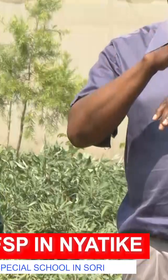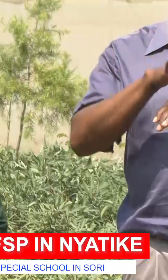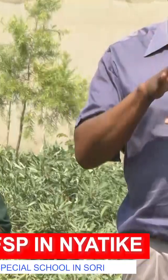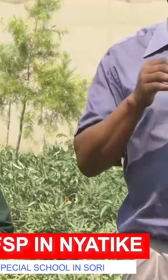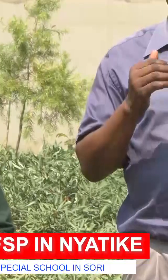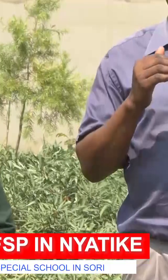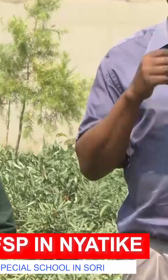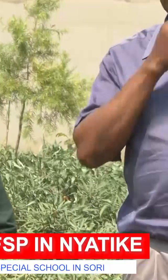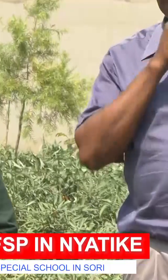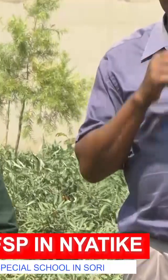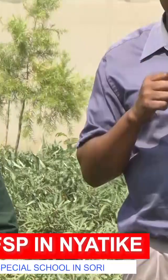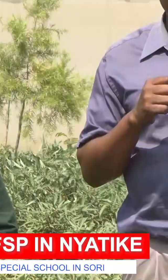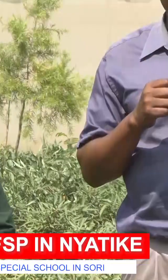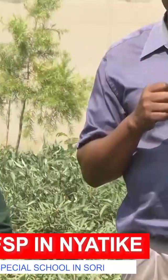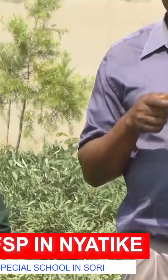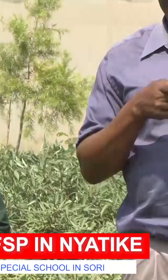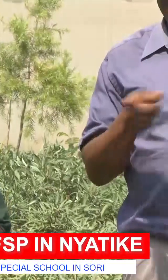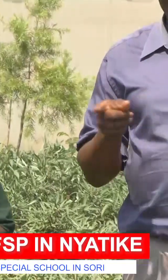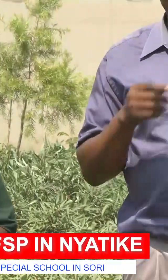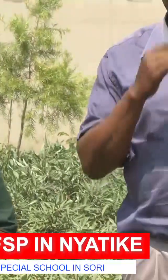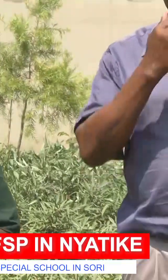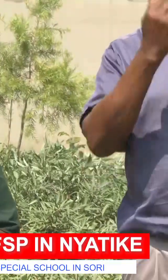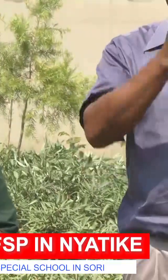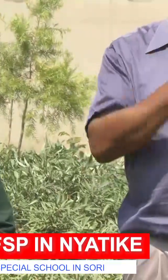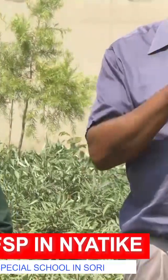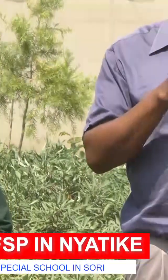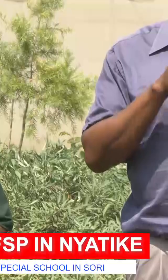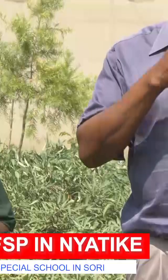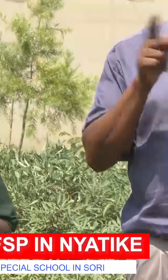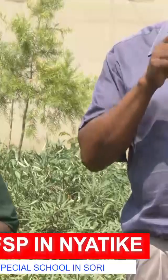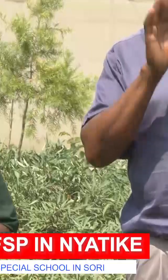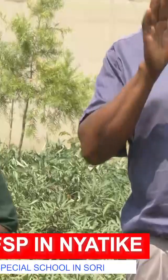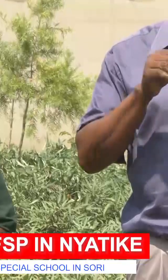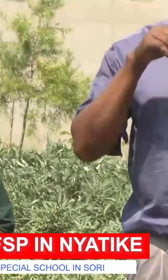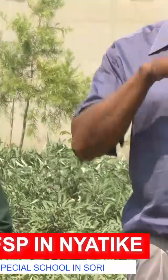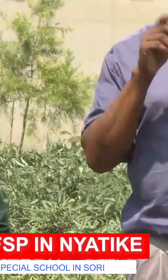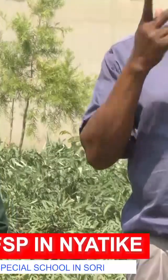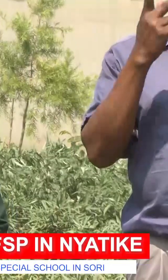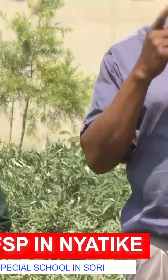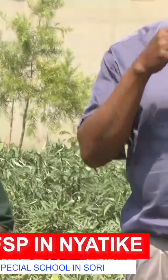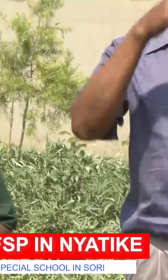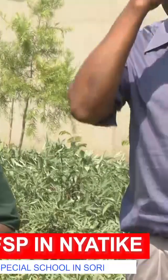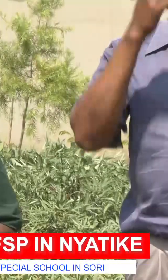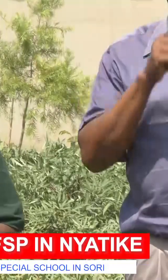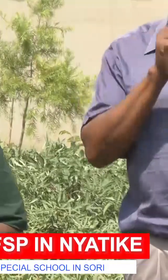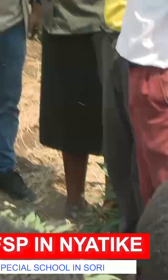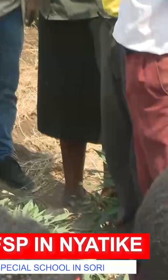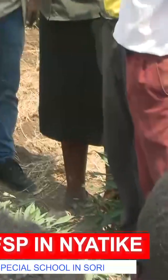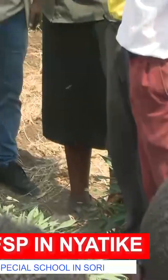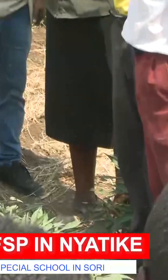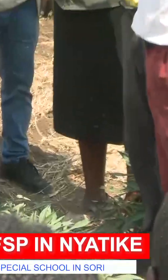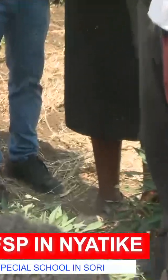program is really key, especially in Kenya, for keeping children in school and for the girl child to get